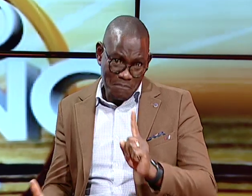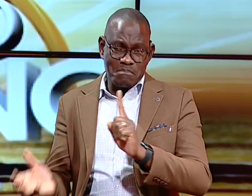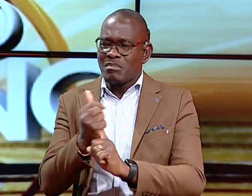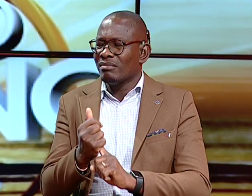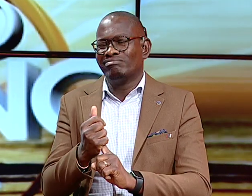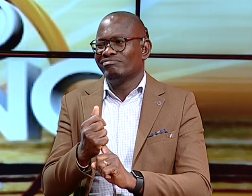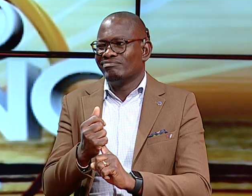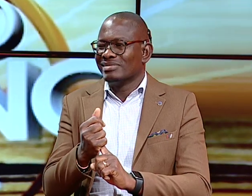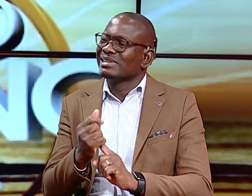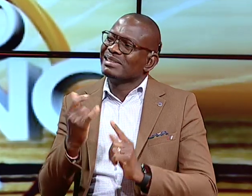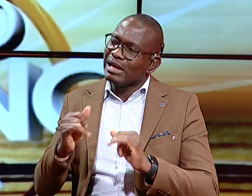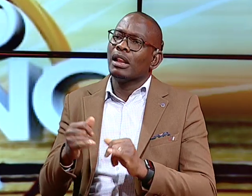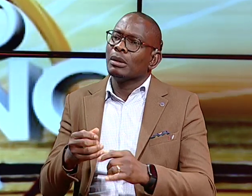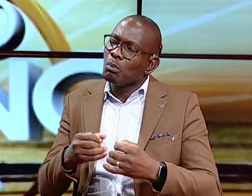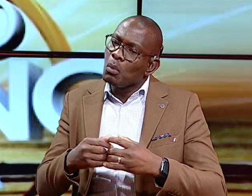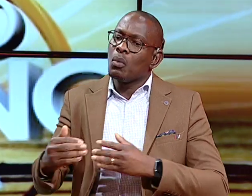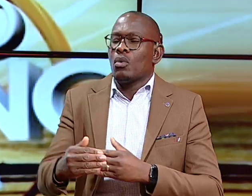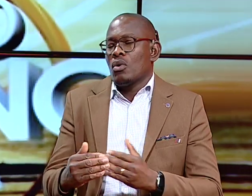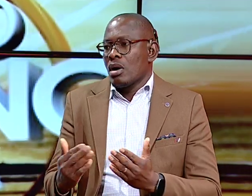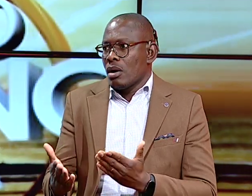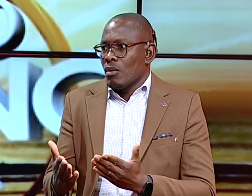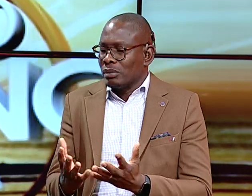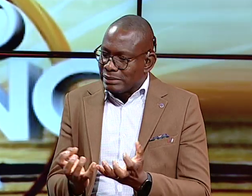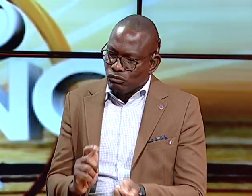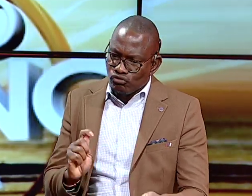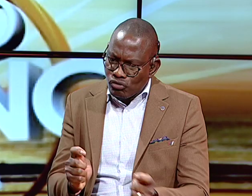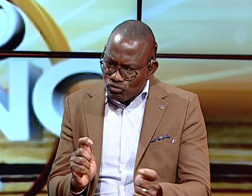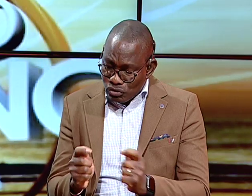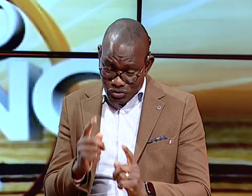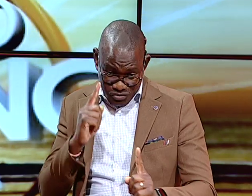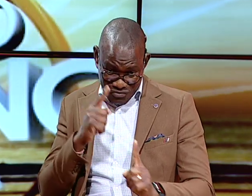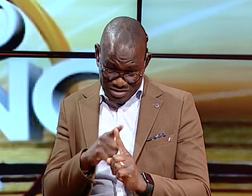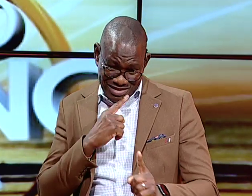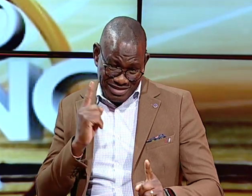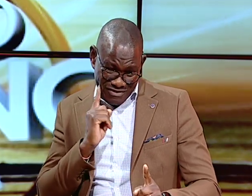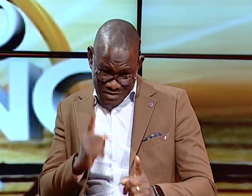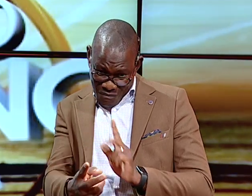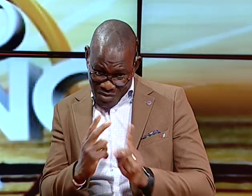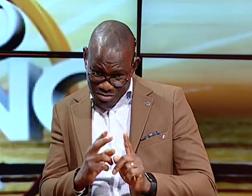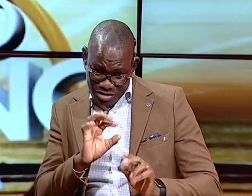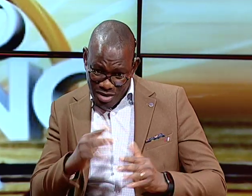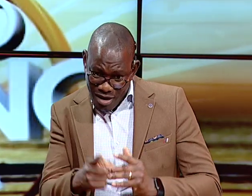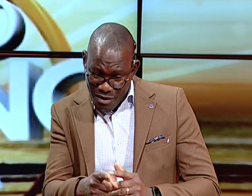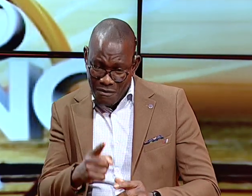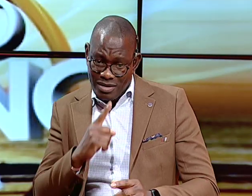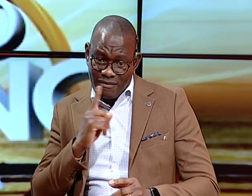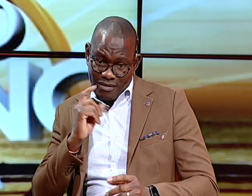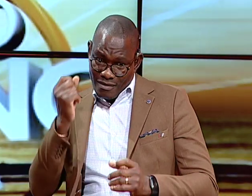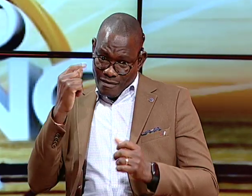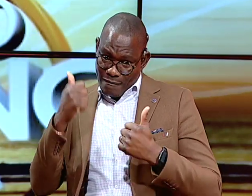sector is not just non-responsive to our needs. Mm-hmm. So we need to transform the education centre,